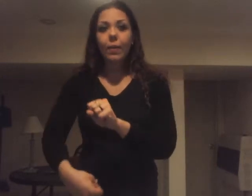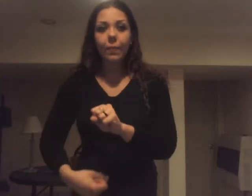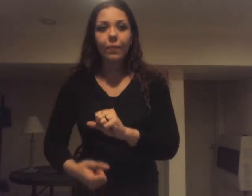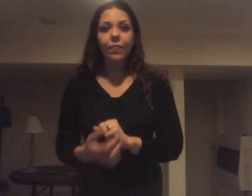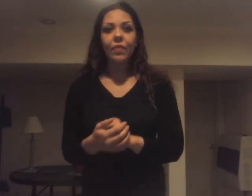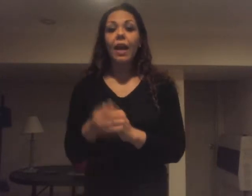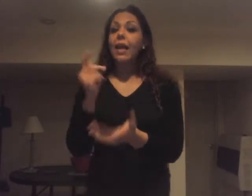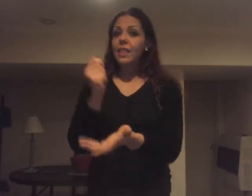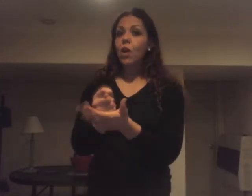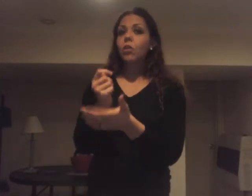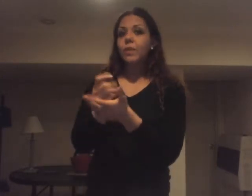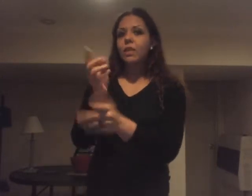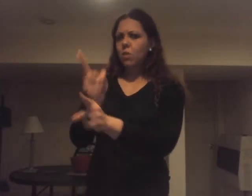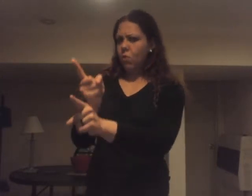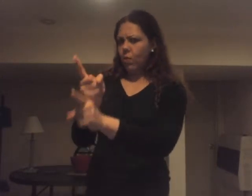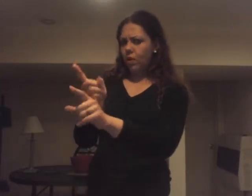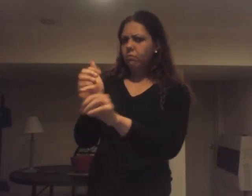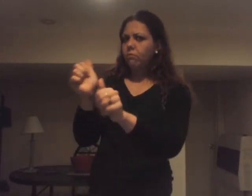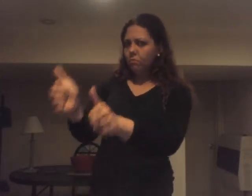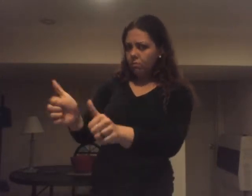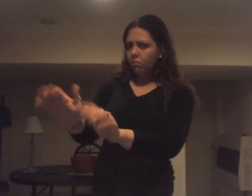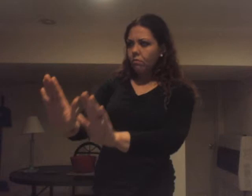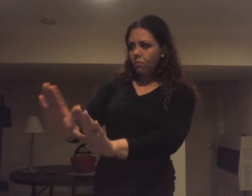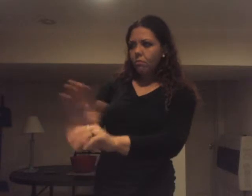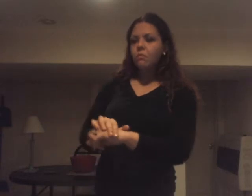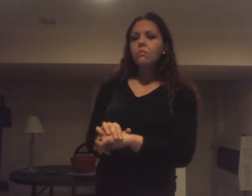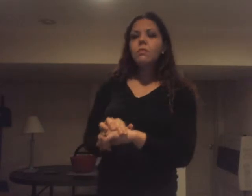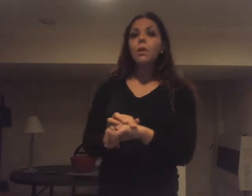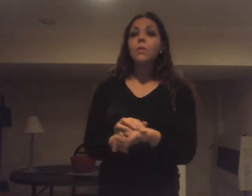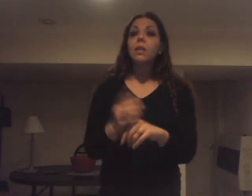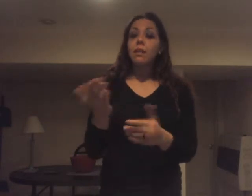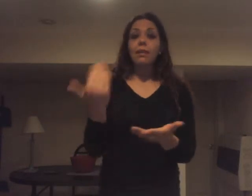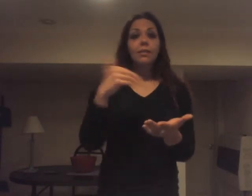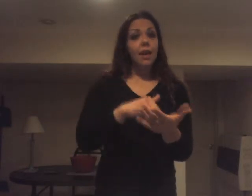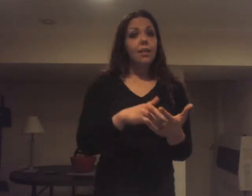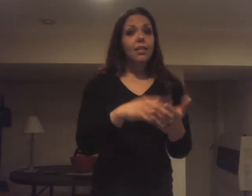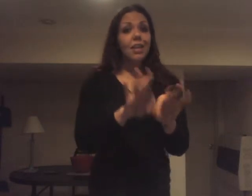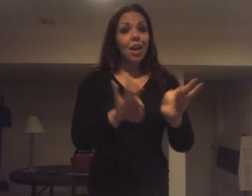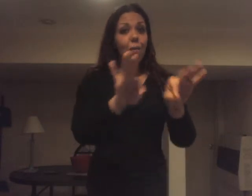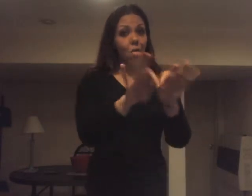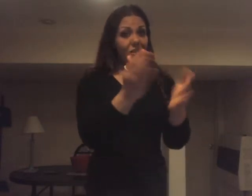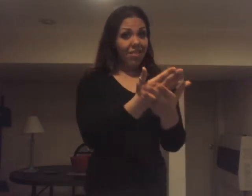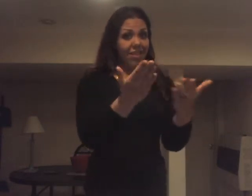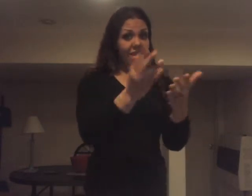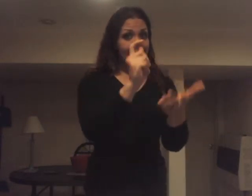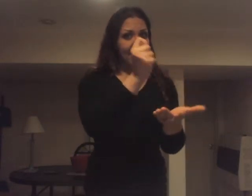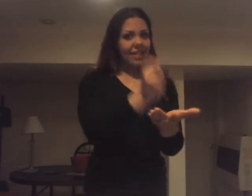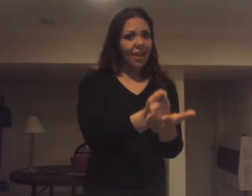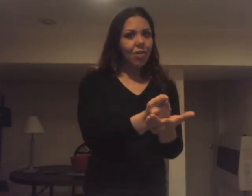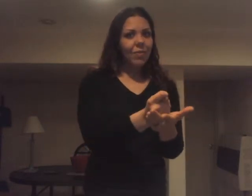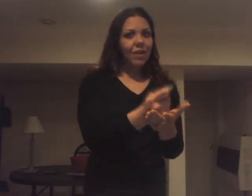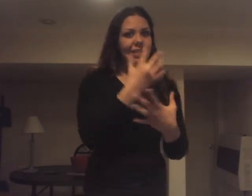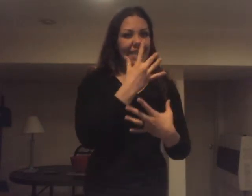appropriate. But once again, I would say that the important thing is that the therapy be in the interests of the